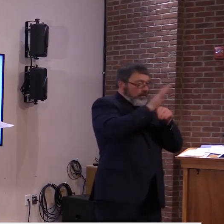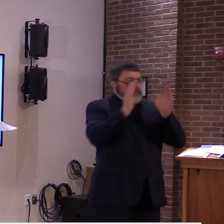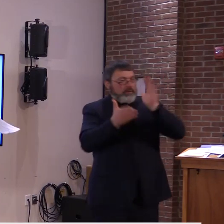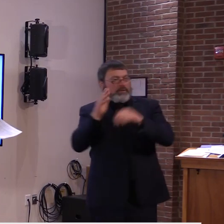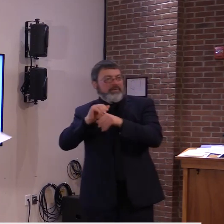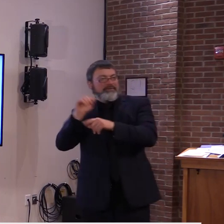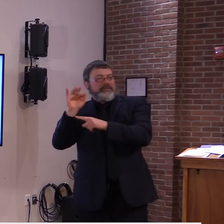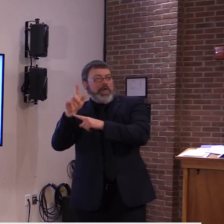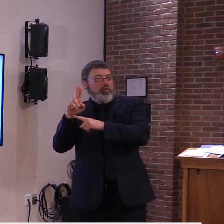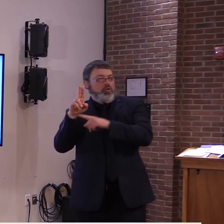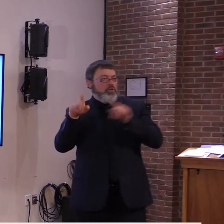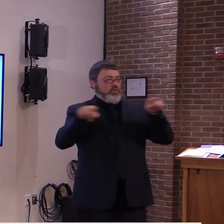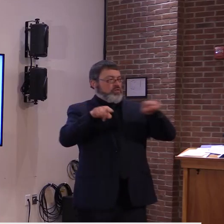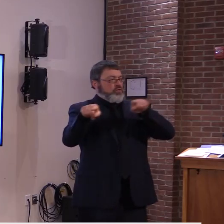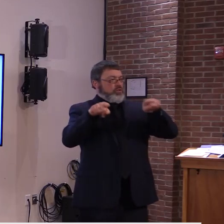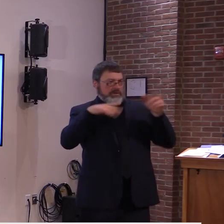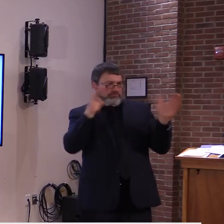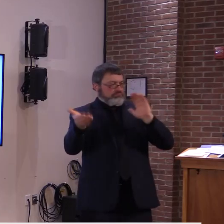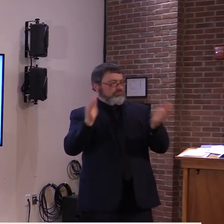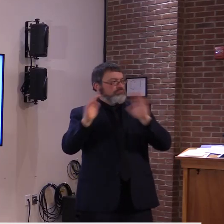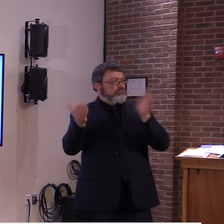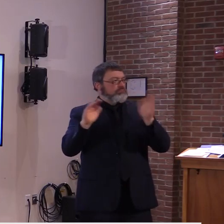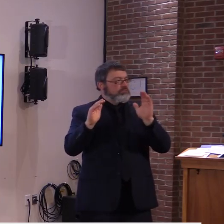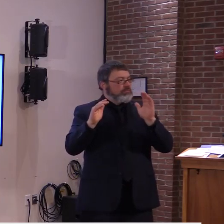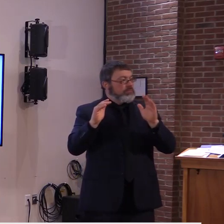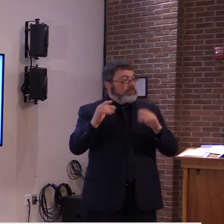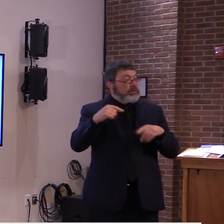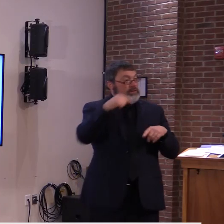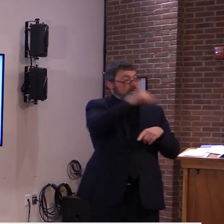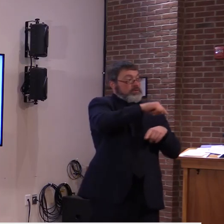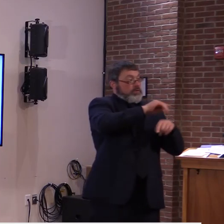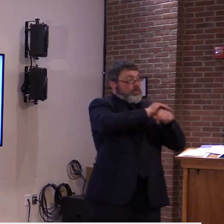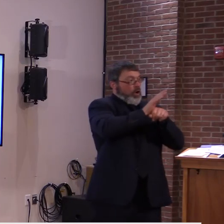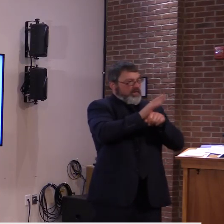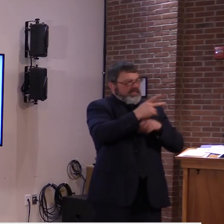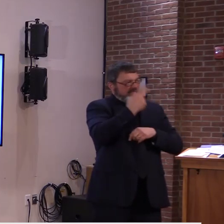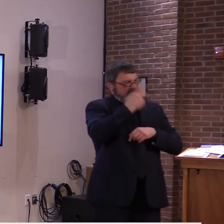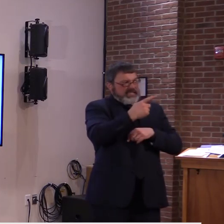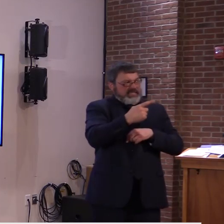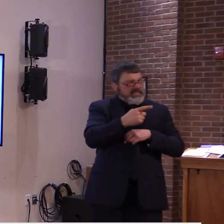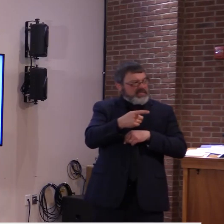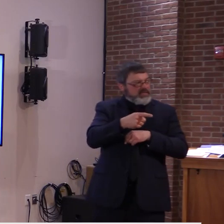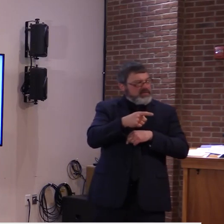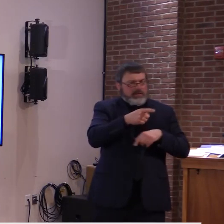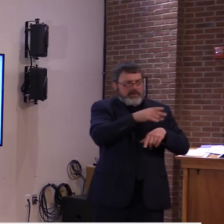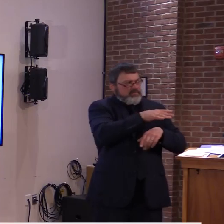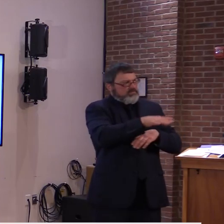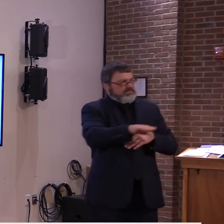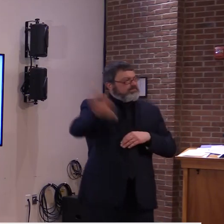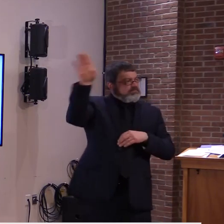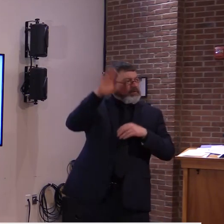COVID-like symptoms earlier on, that seems to have settled down a little bit more recently.